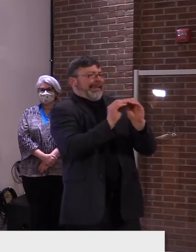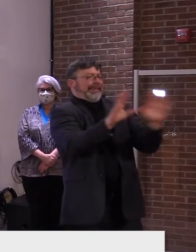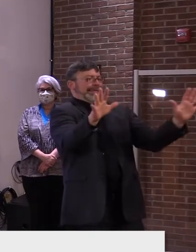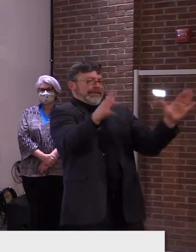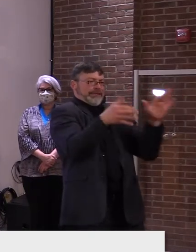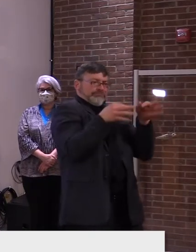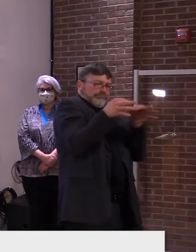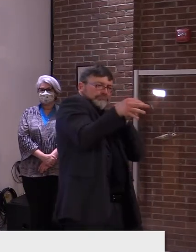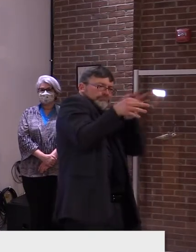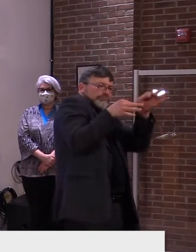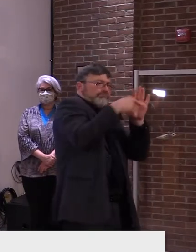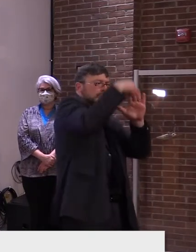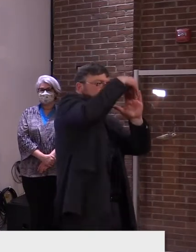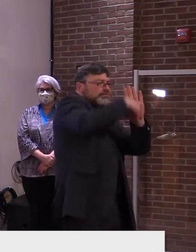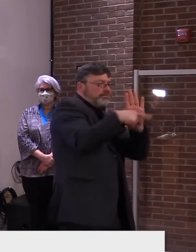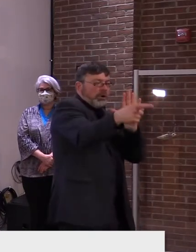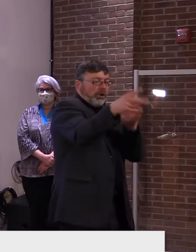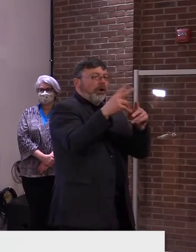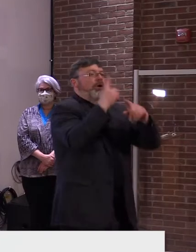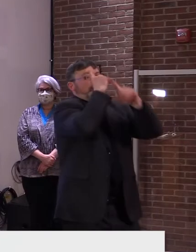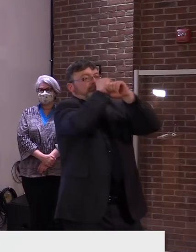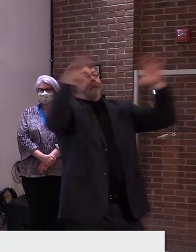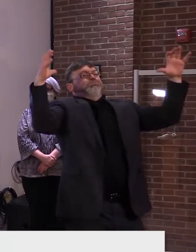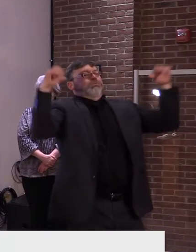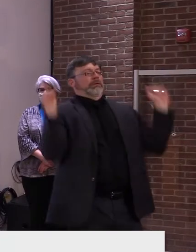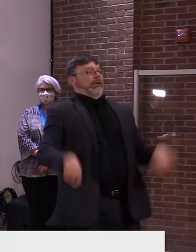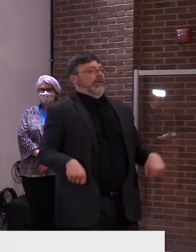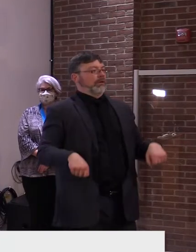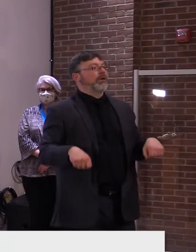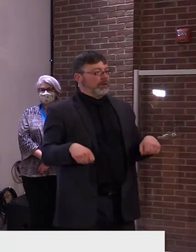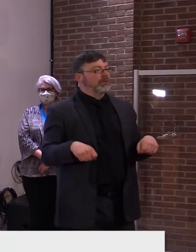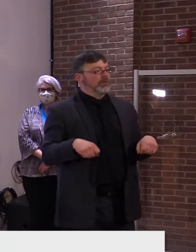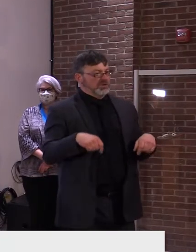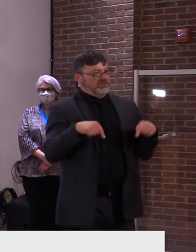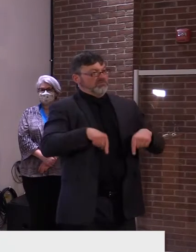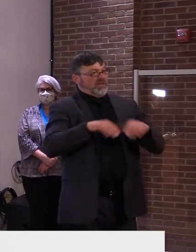anticipate what's going to happen over the next 2 to 3 months.